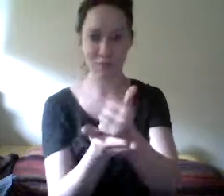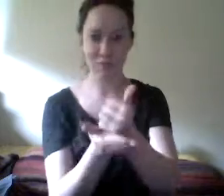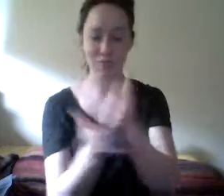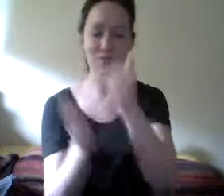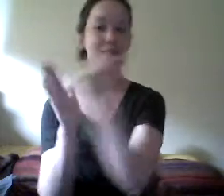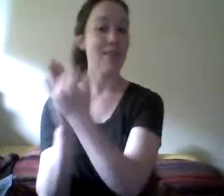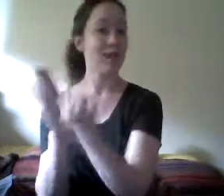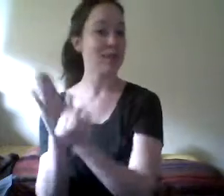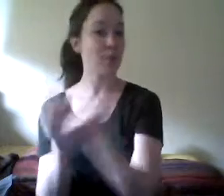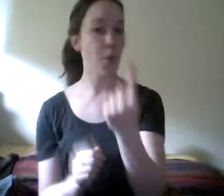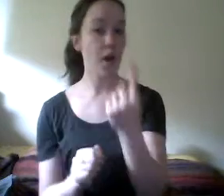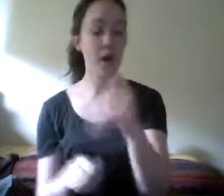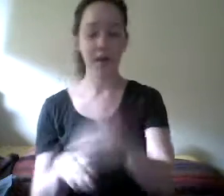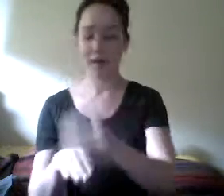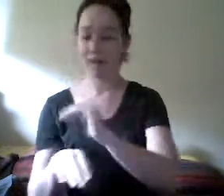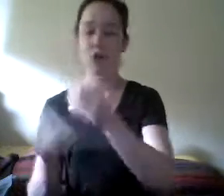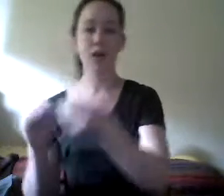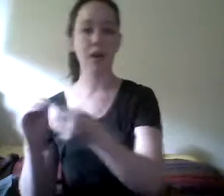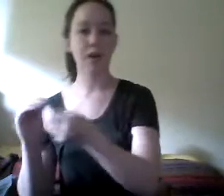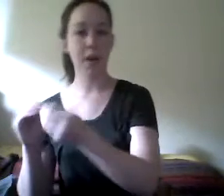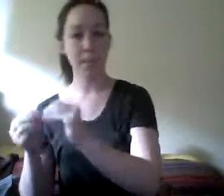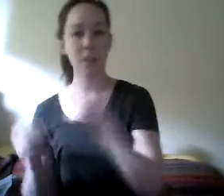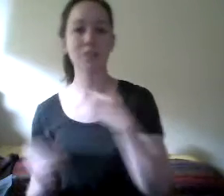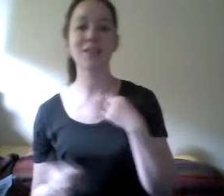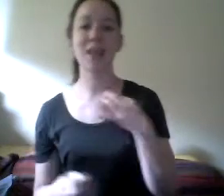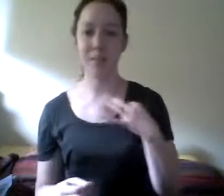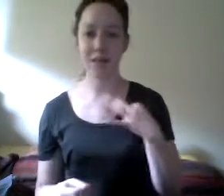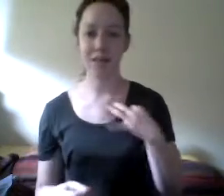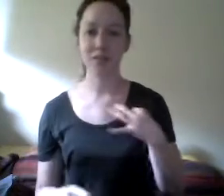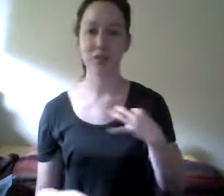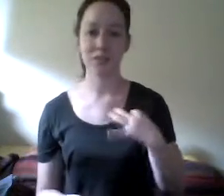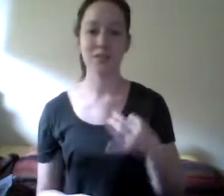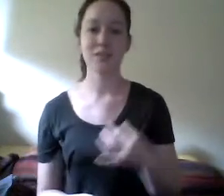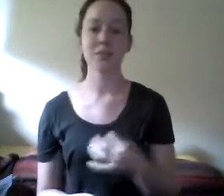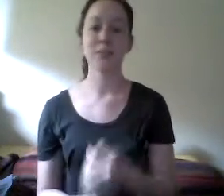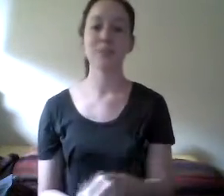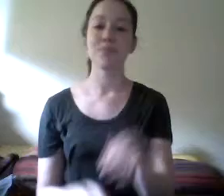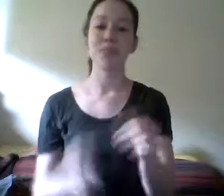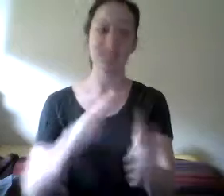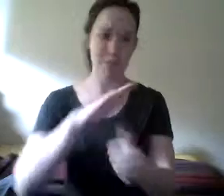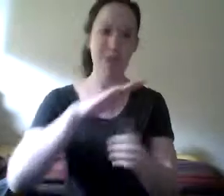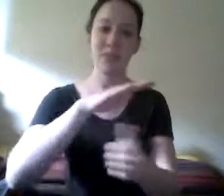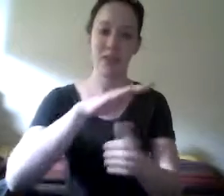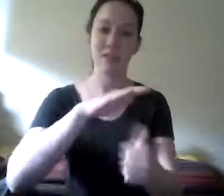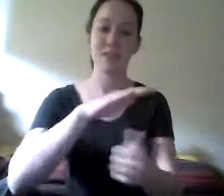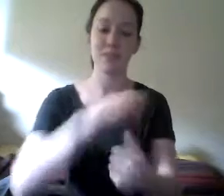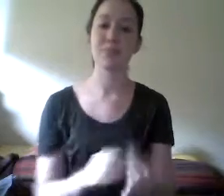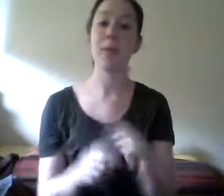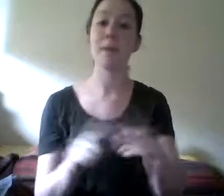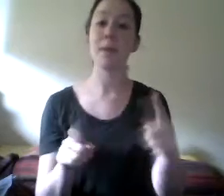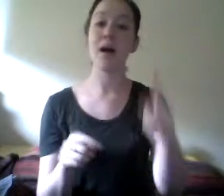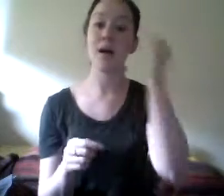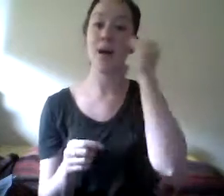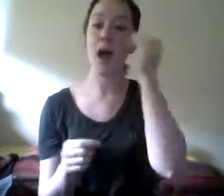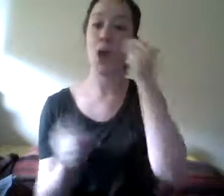to cover numbers and applications. And this is fairly basic, but I know these definitions are